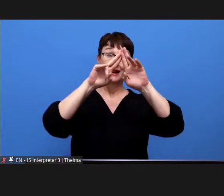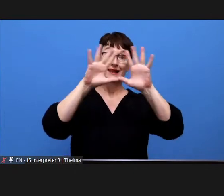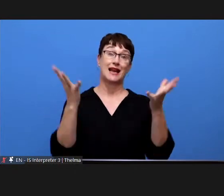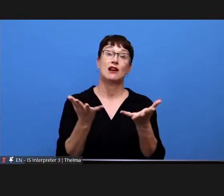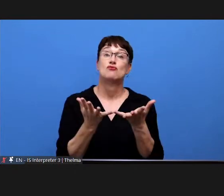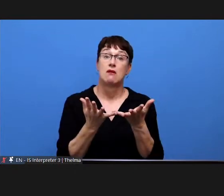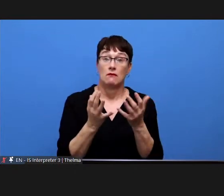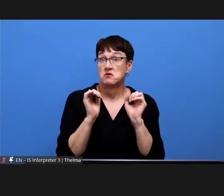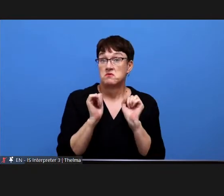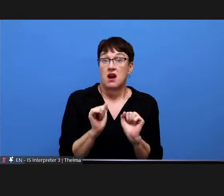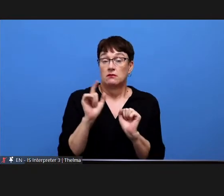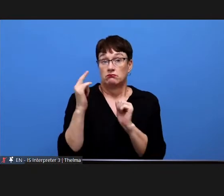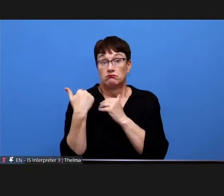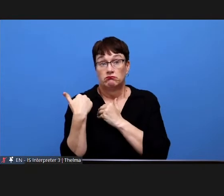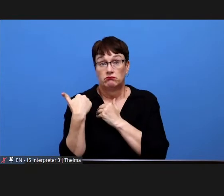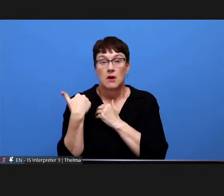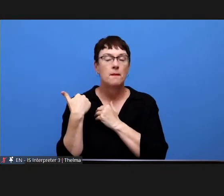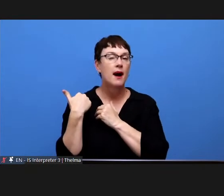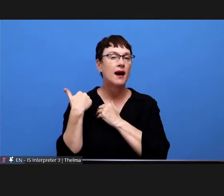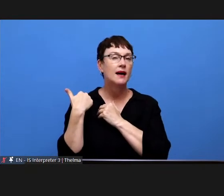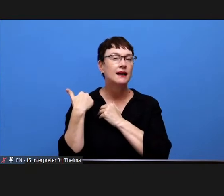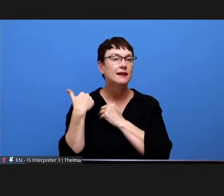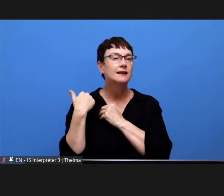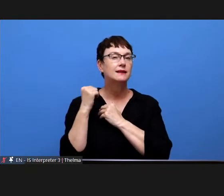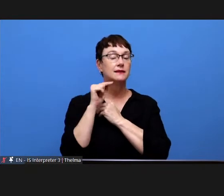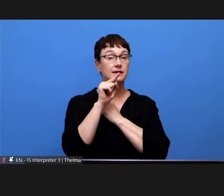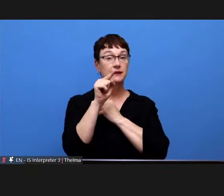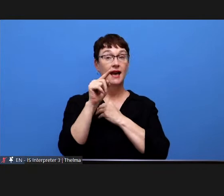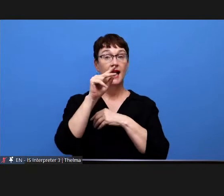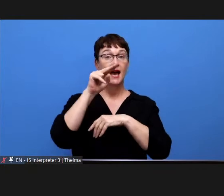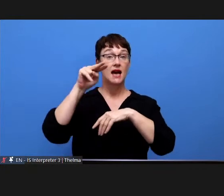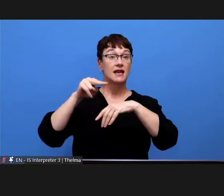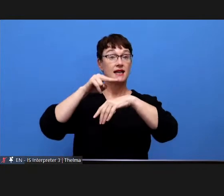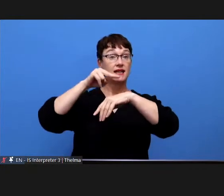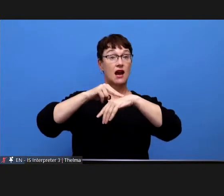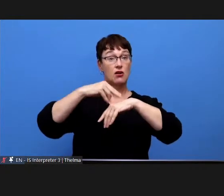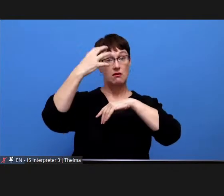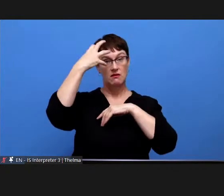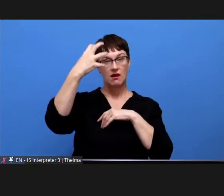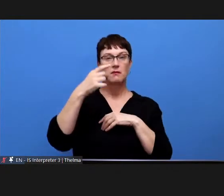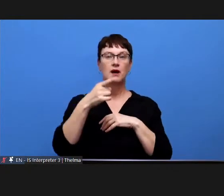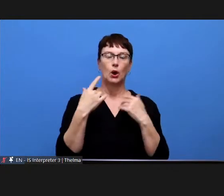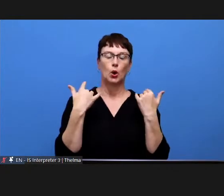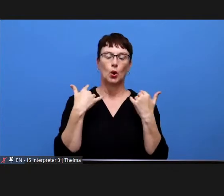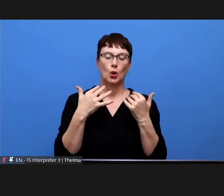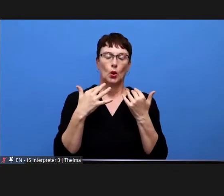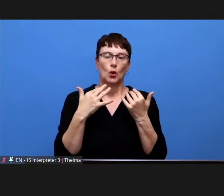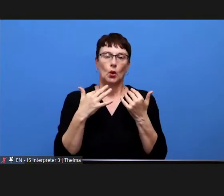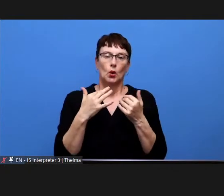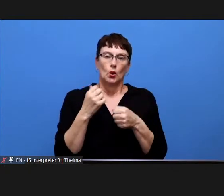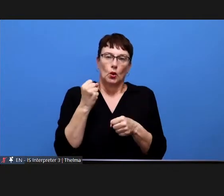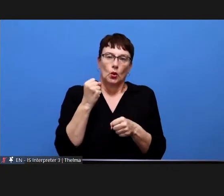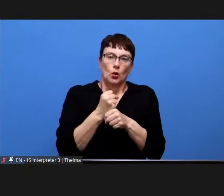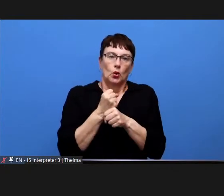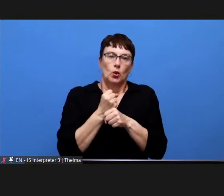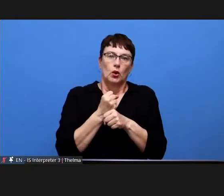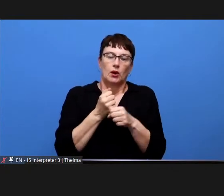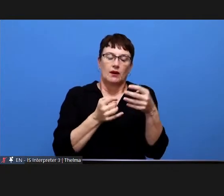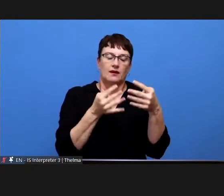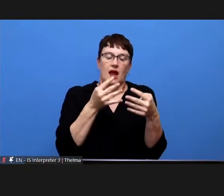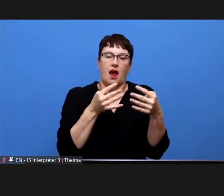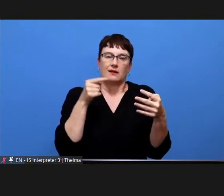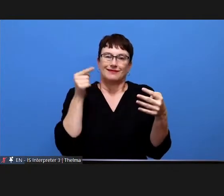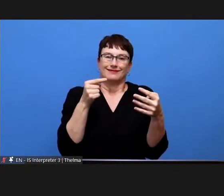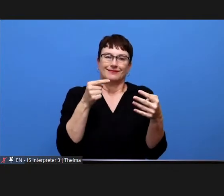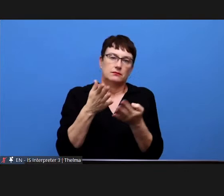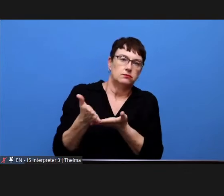collection. It's key. One of the challenges that we have faced in the review of this VNR and VLR so far is